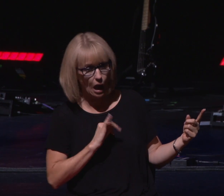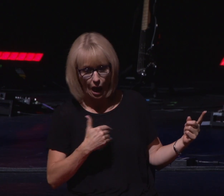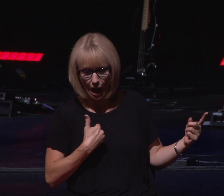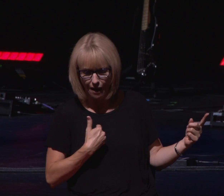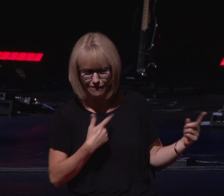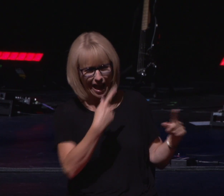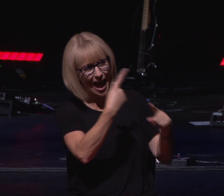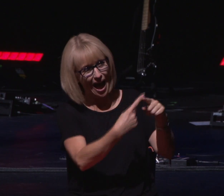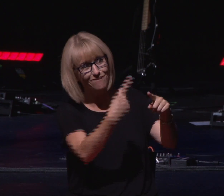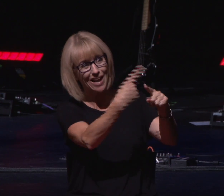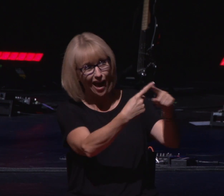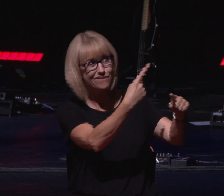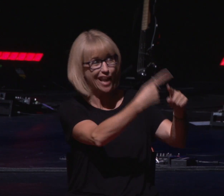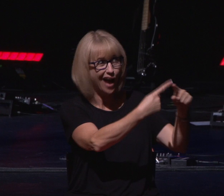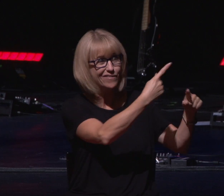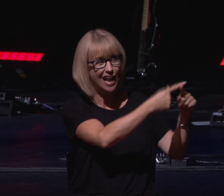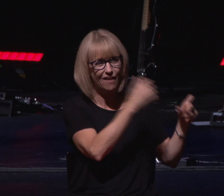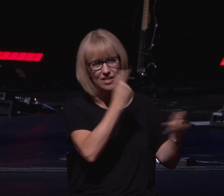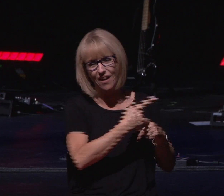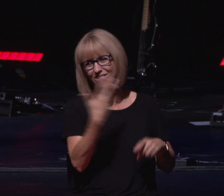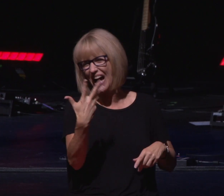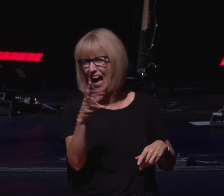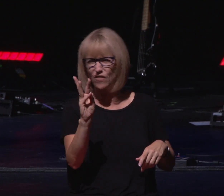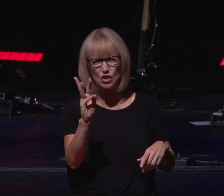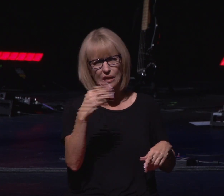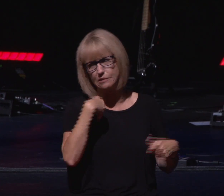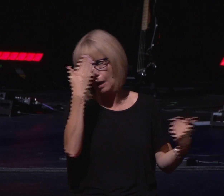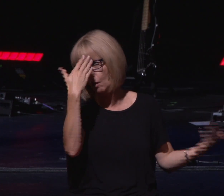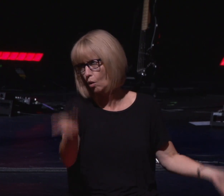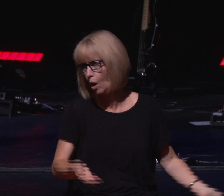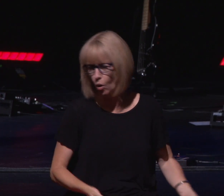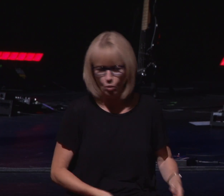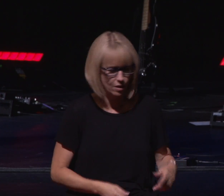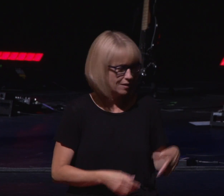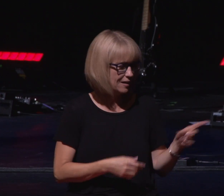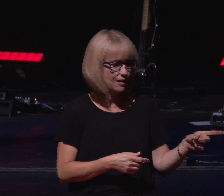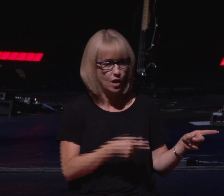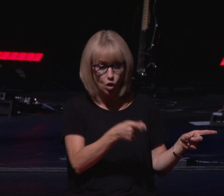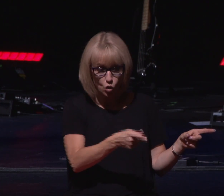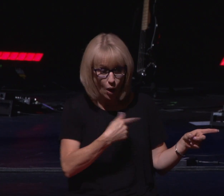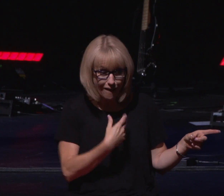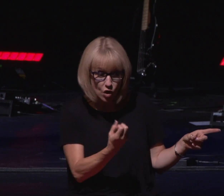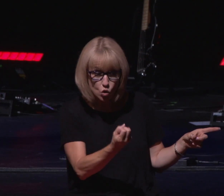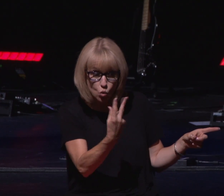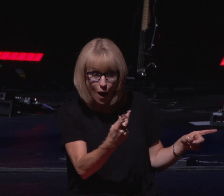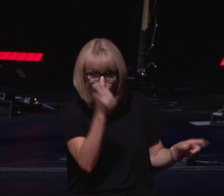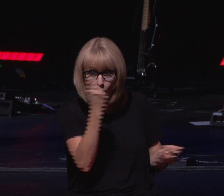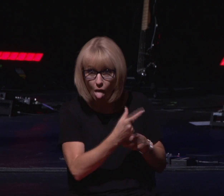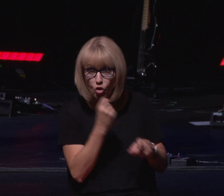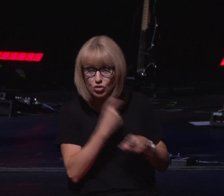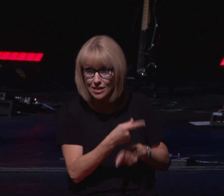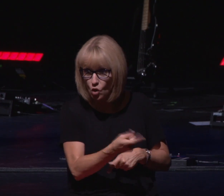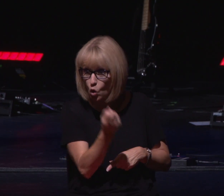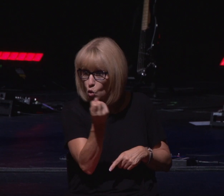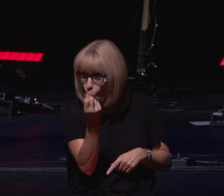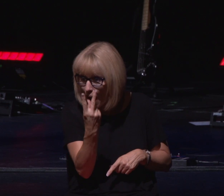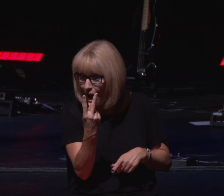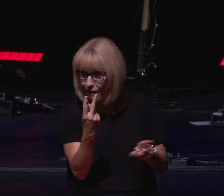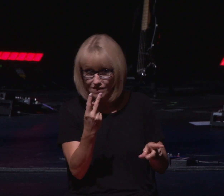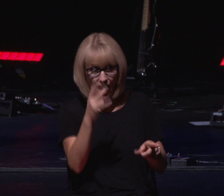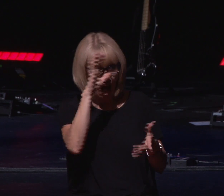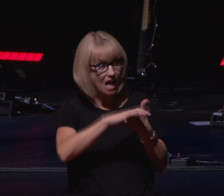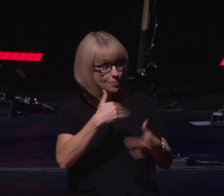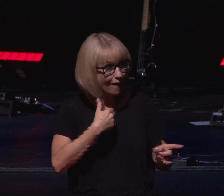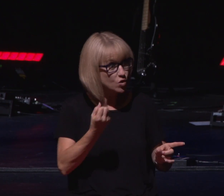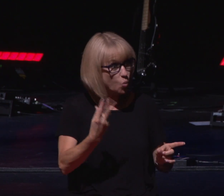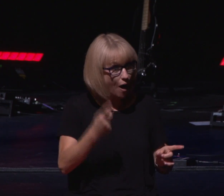I've had half since it's like five or six, I can't keep track. And you're one of 12. I'm one of 12.